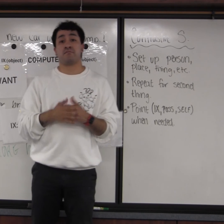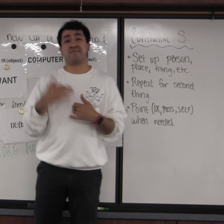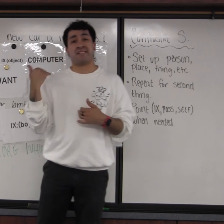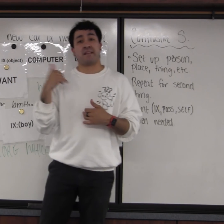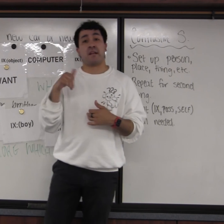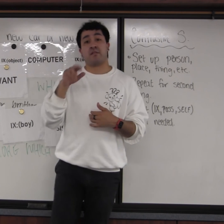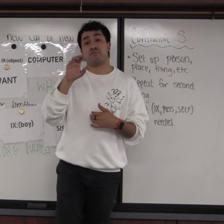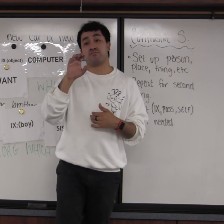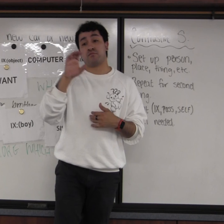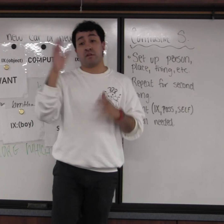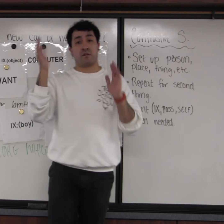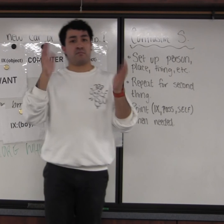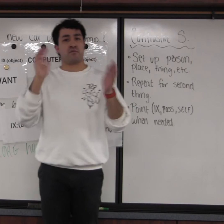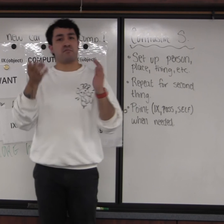And that's it.